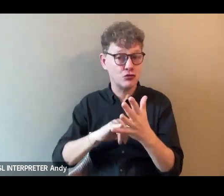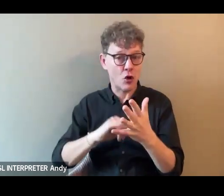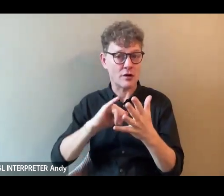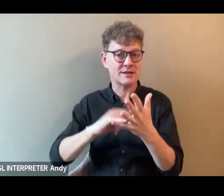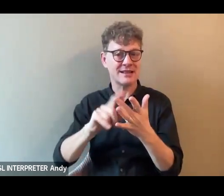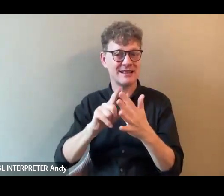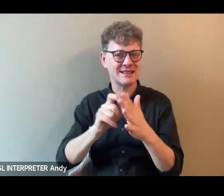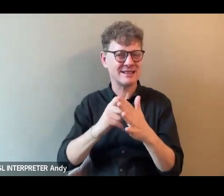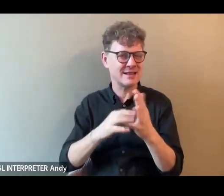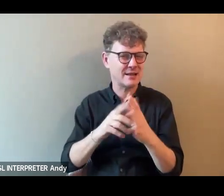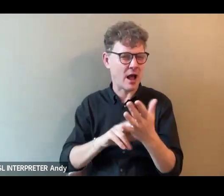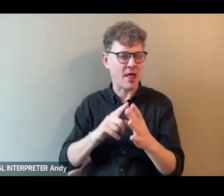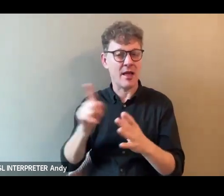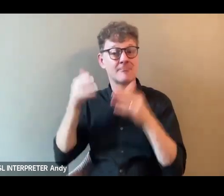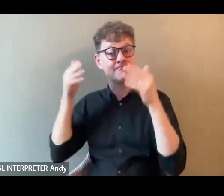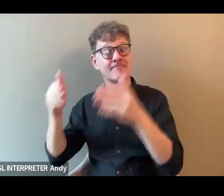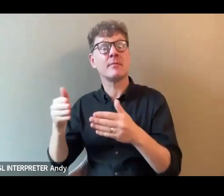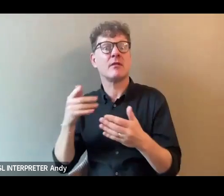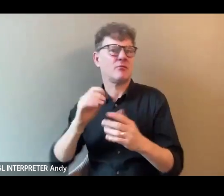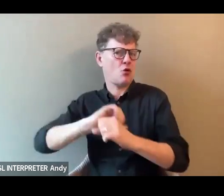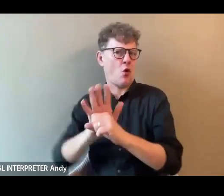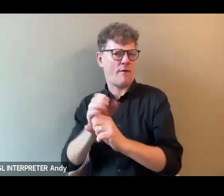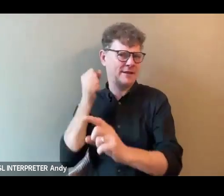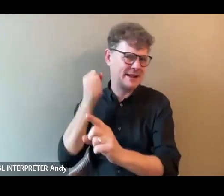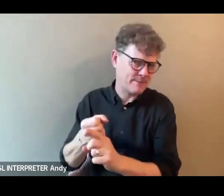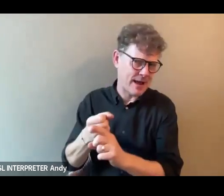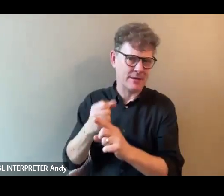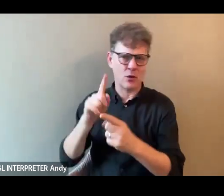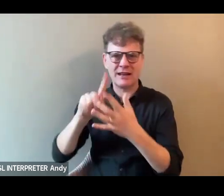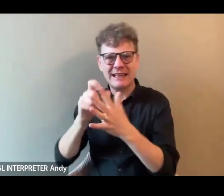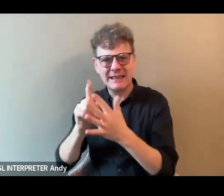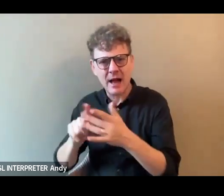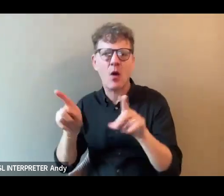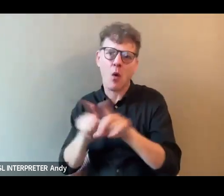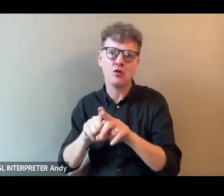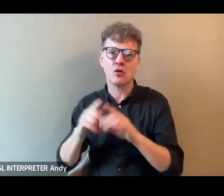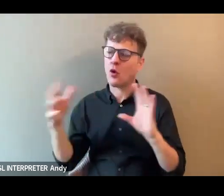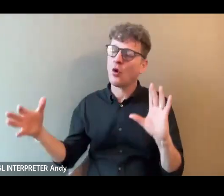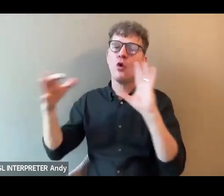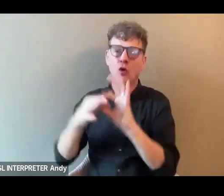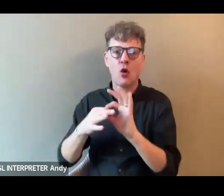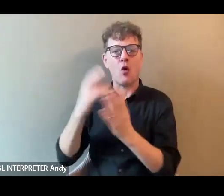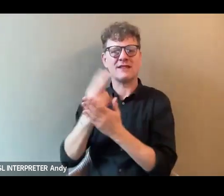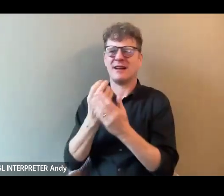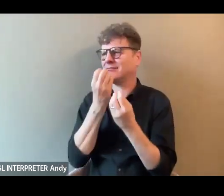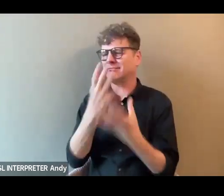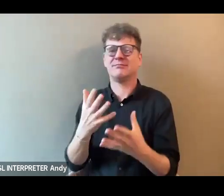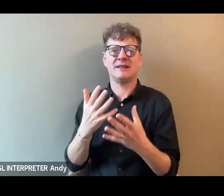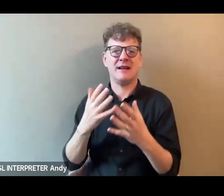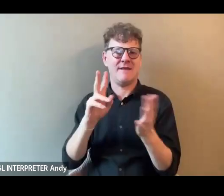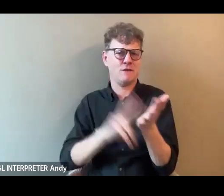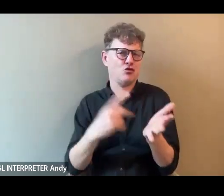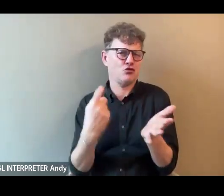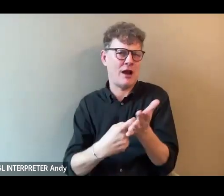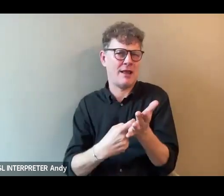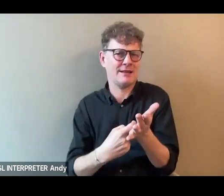impact of COVID on EDI and the research innovation ecosystem. We're going to give you more details about this, but also co-designing our fantastic virtual reality. And I'm really delighted